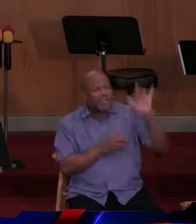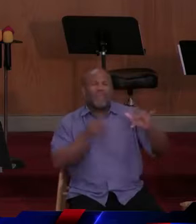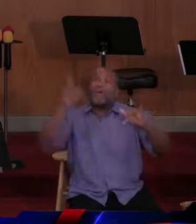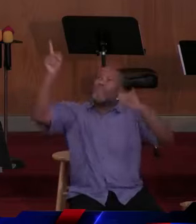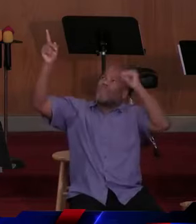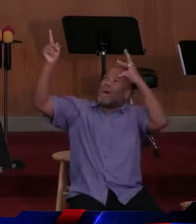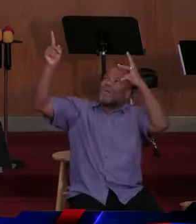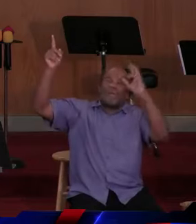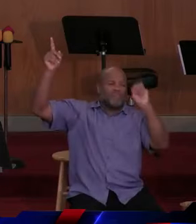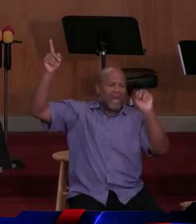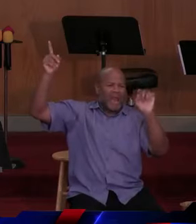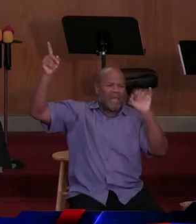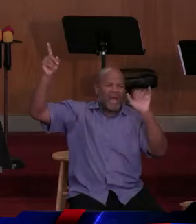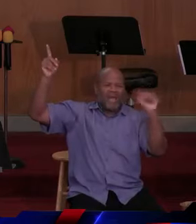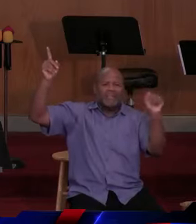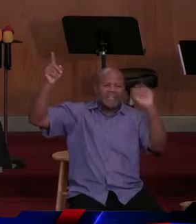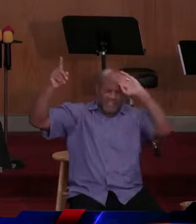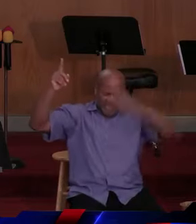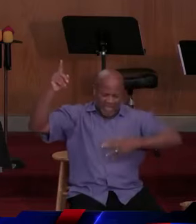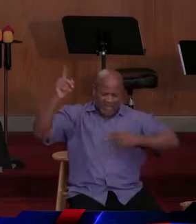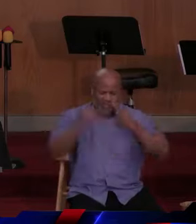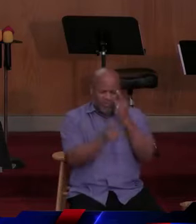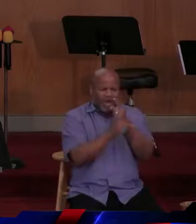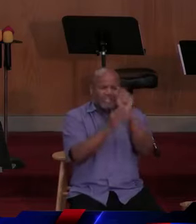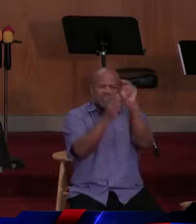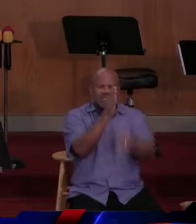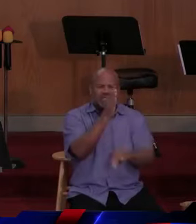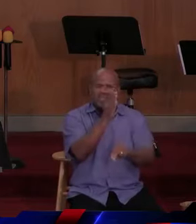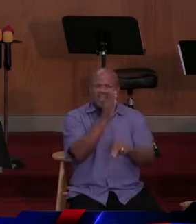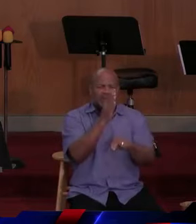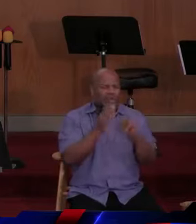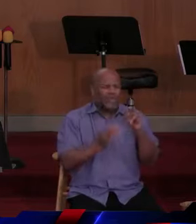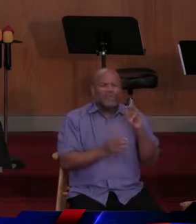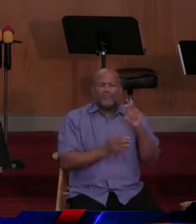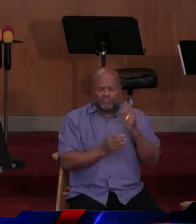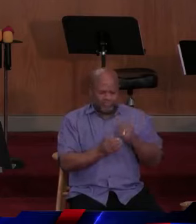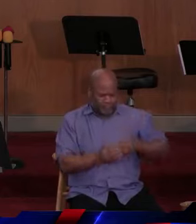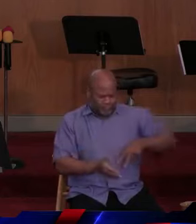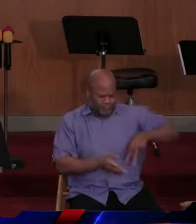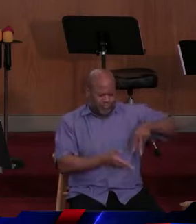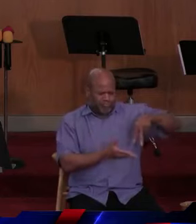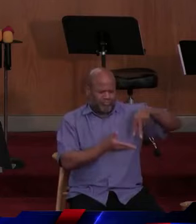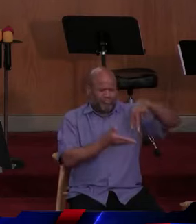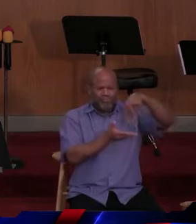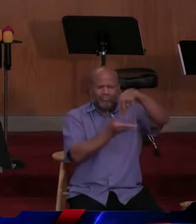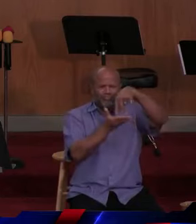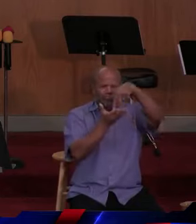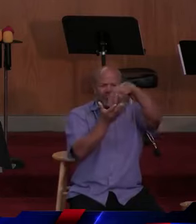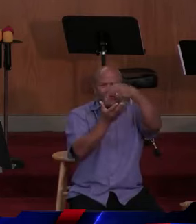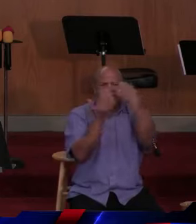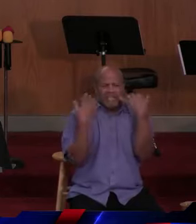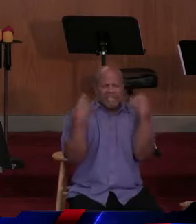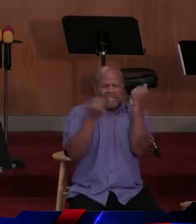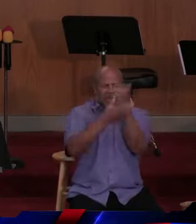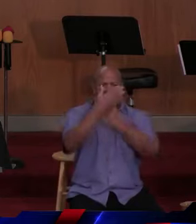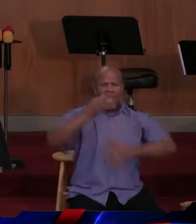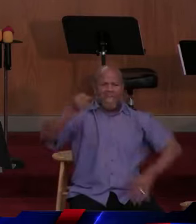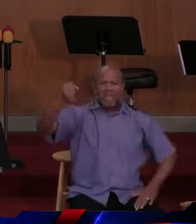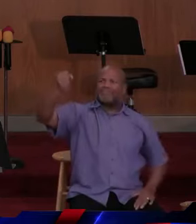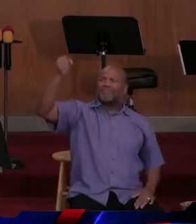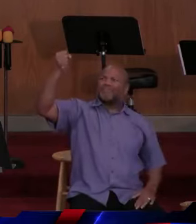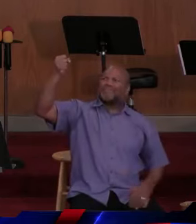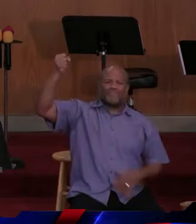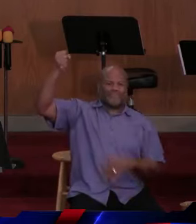father. In Malachi, he's the son of righteousness, rising with healing in his hand. God wants you to